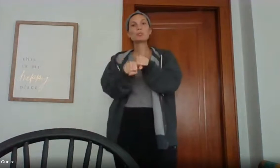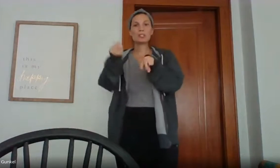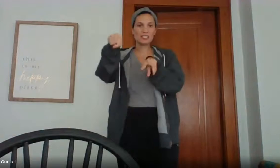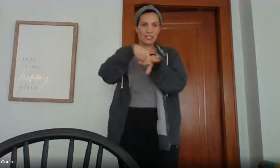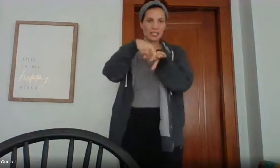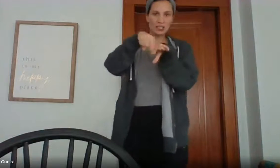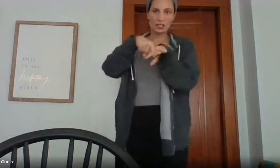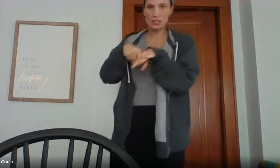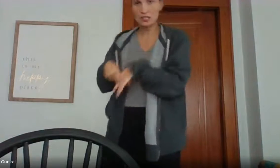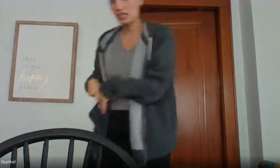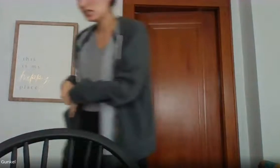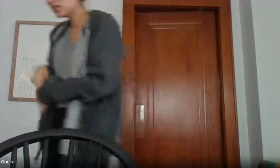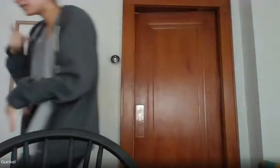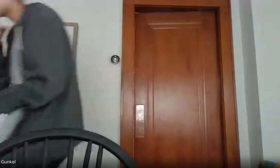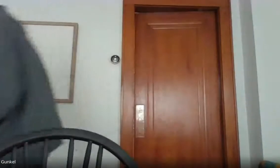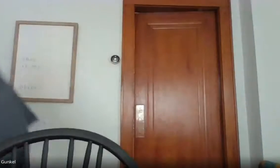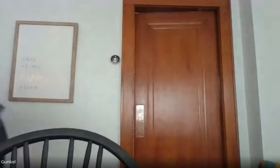or sandals?